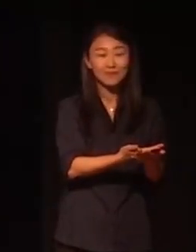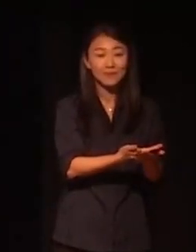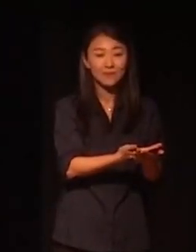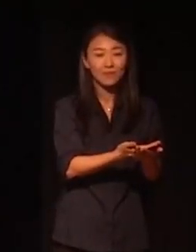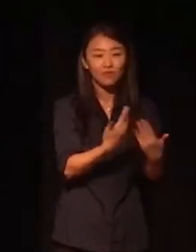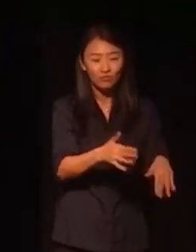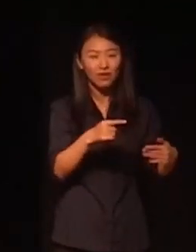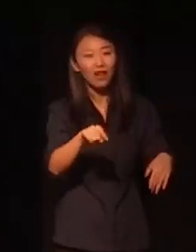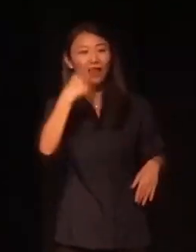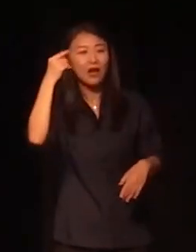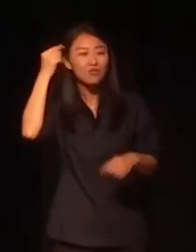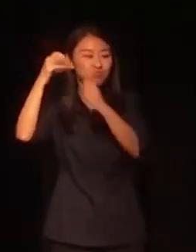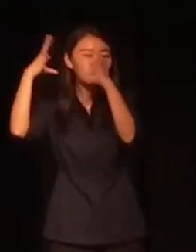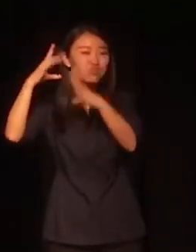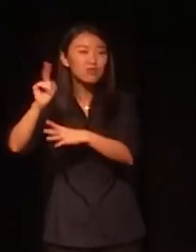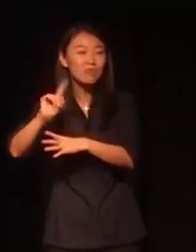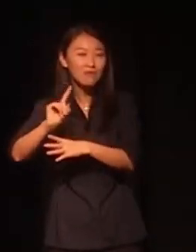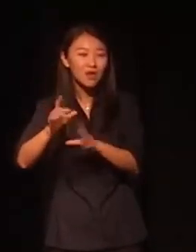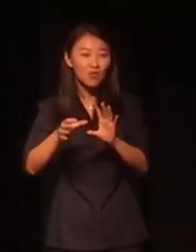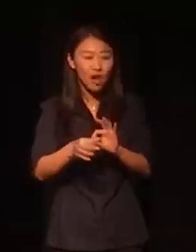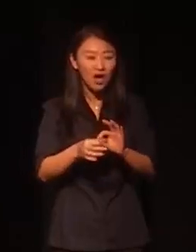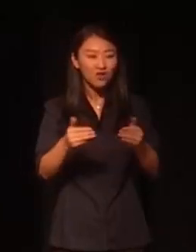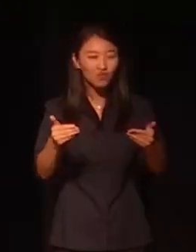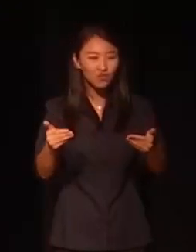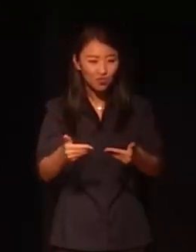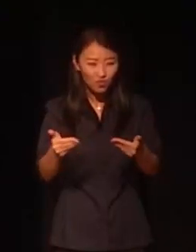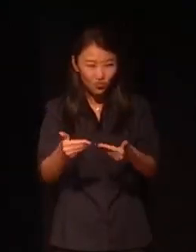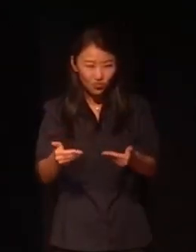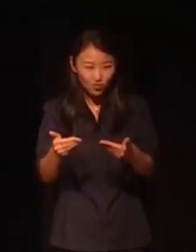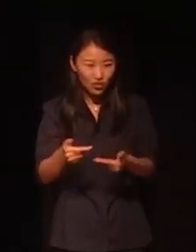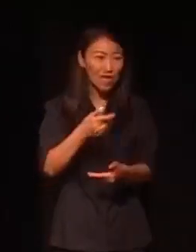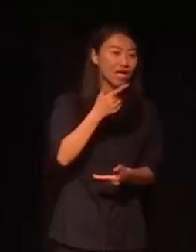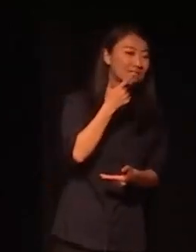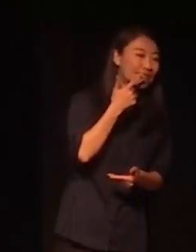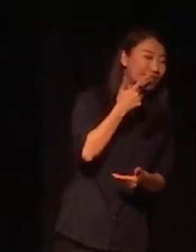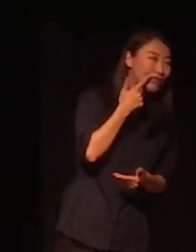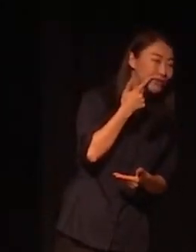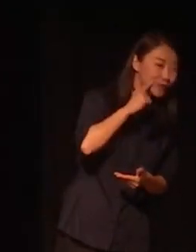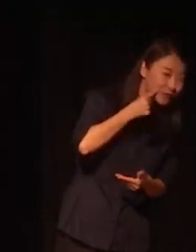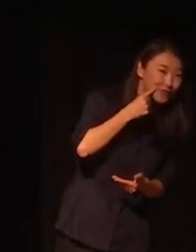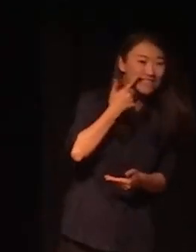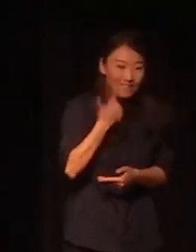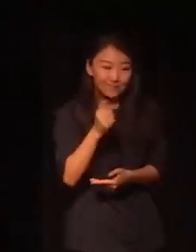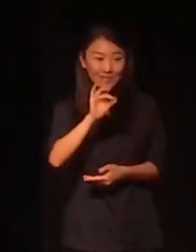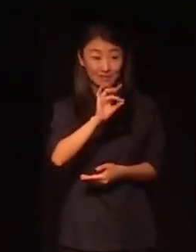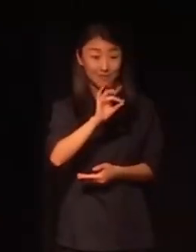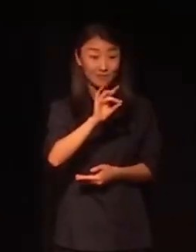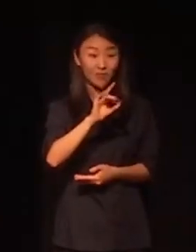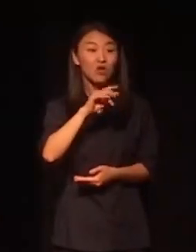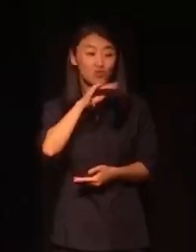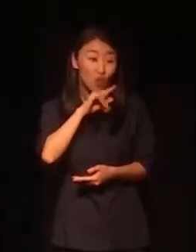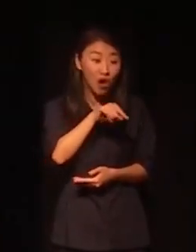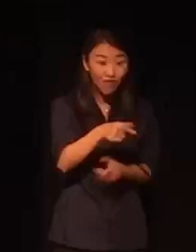another concept has to do with the way we cook with some sweet and sour sauce. If you do it this way, then this